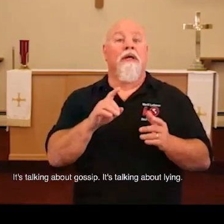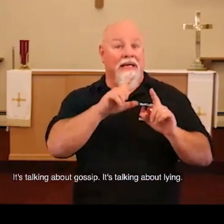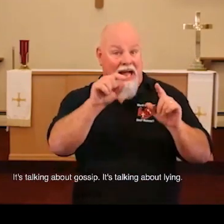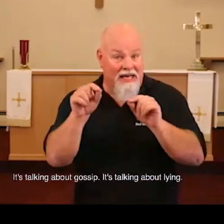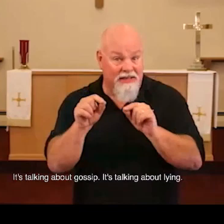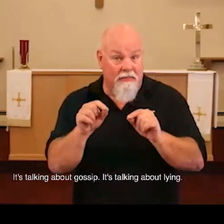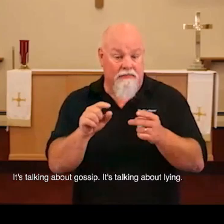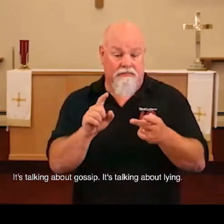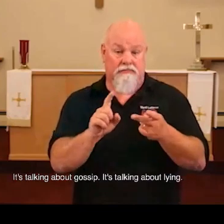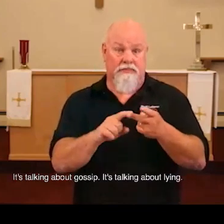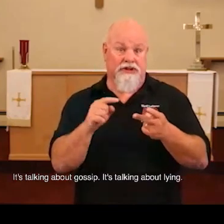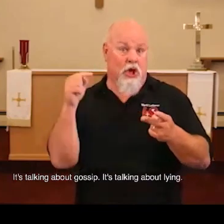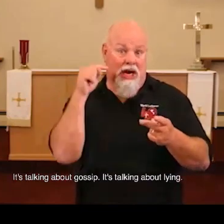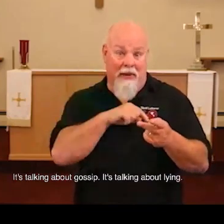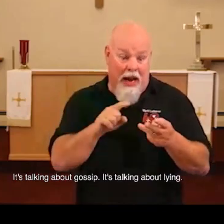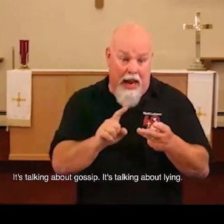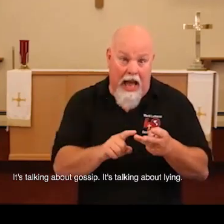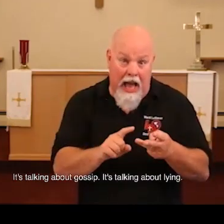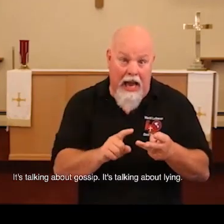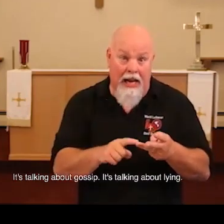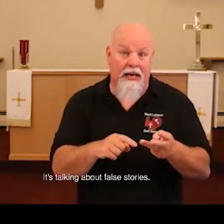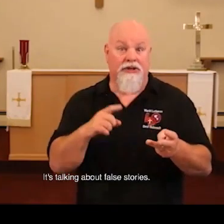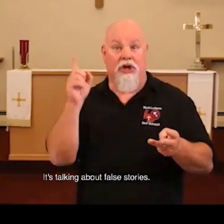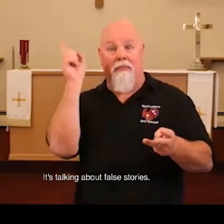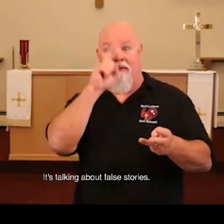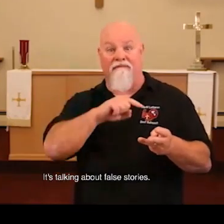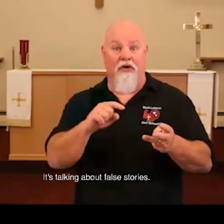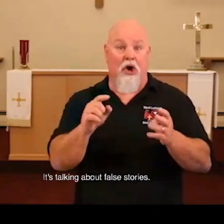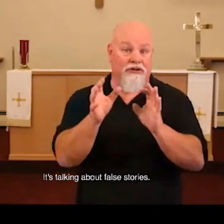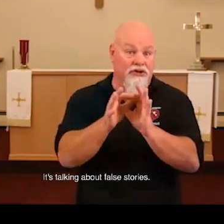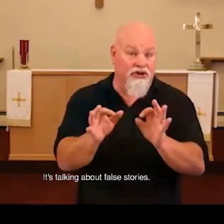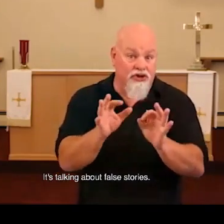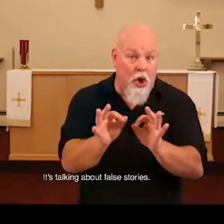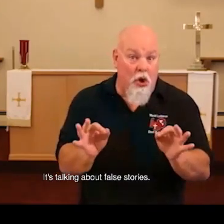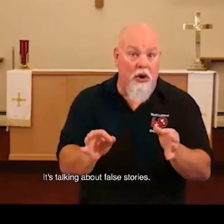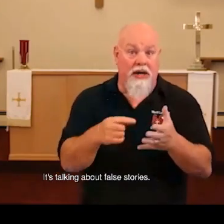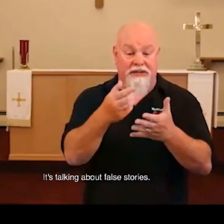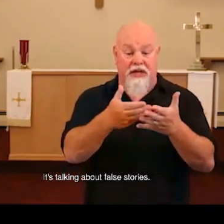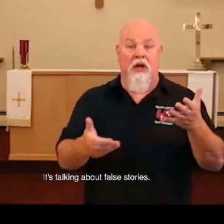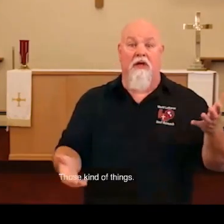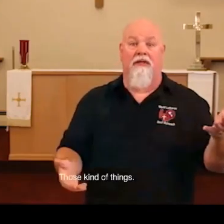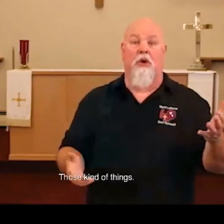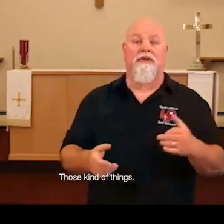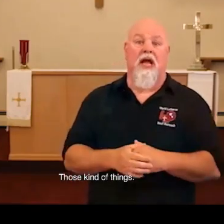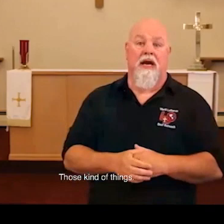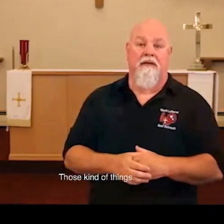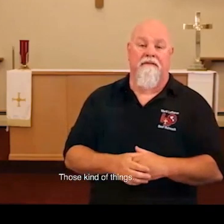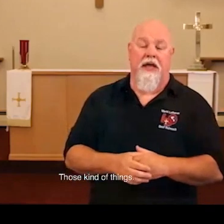about gossip. It's talking about lying. It's talking about false stories. Those kind of